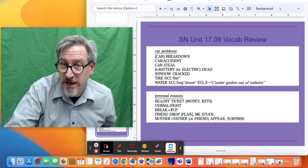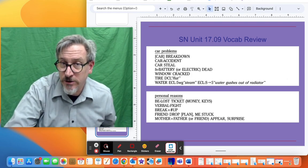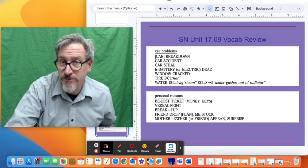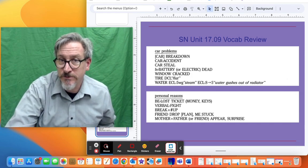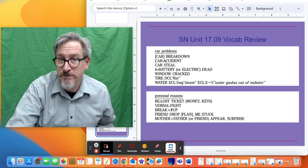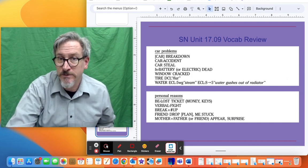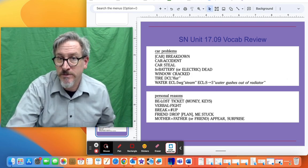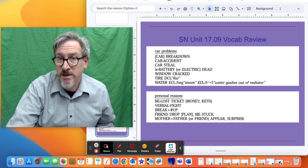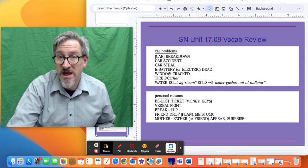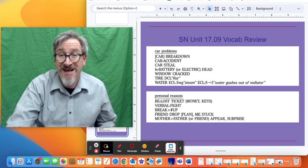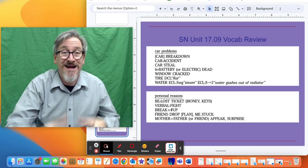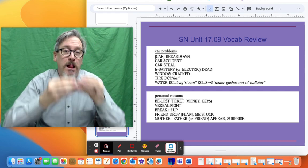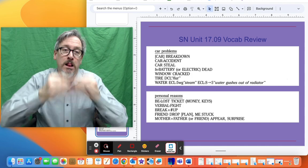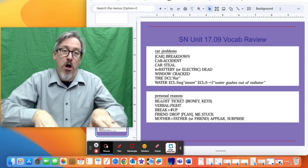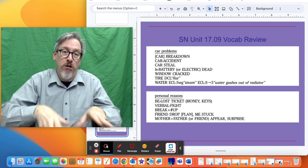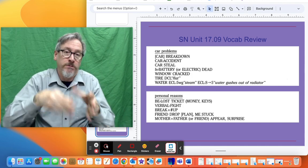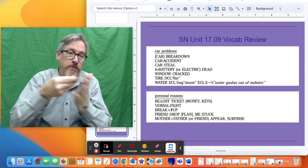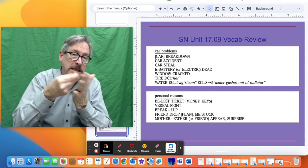radiator.